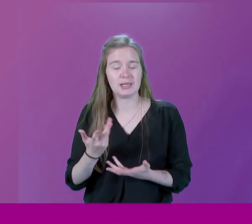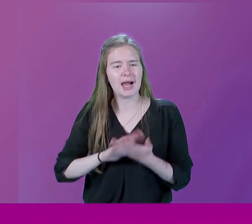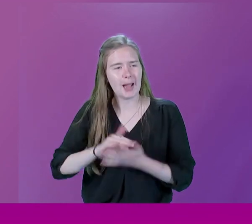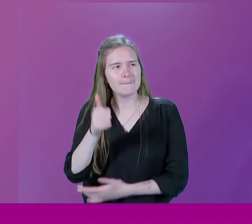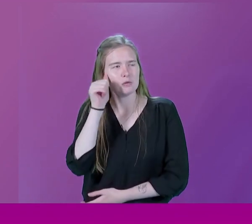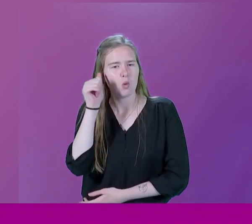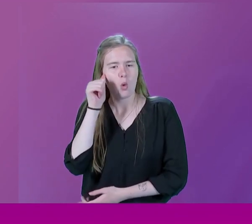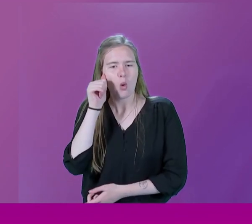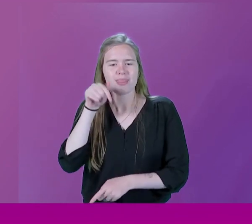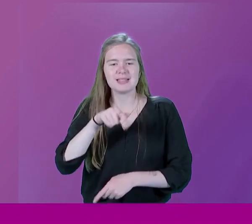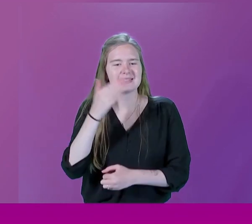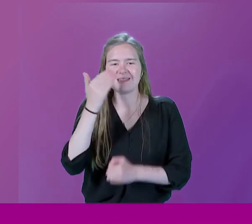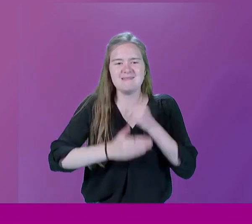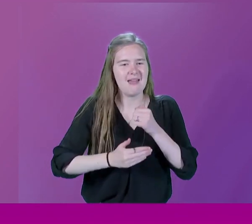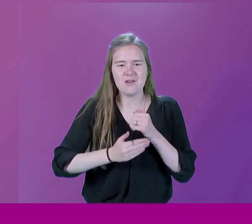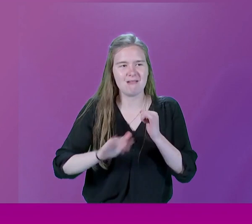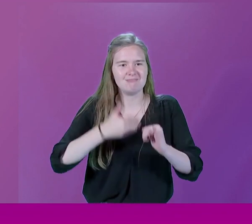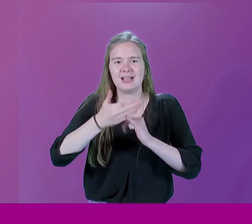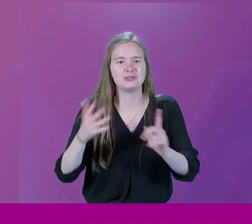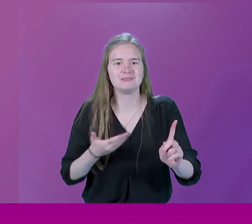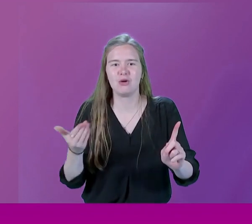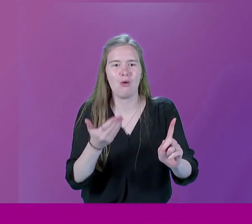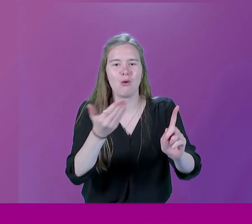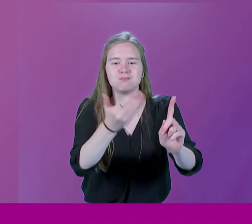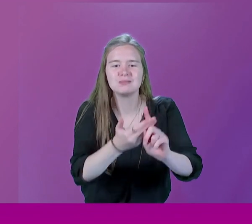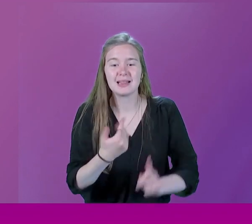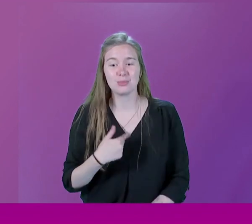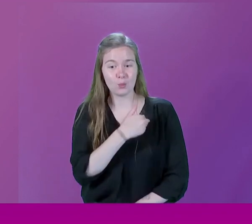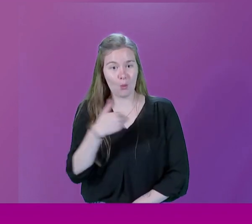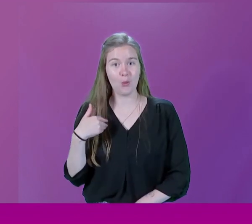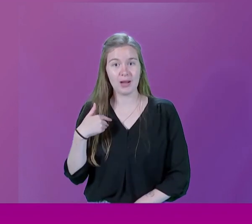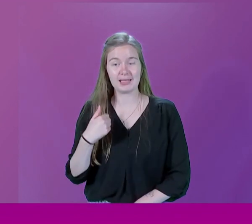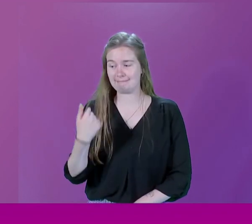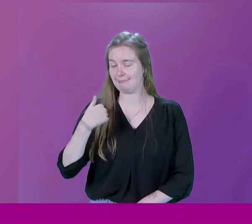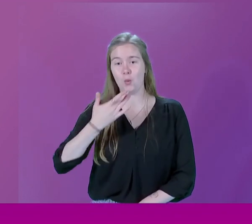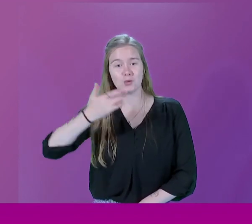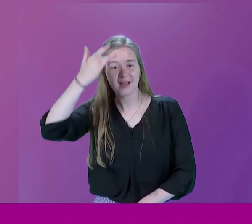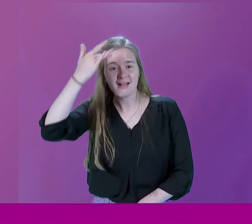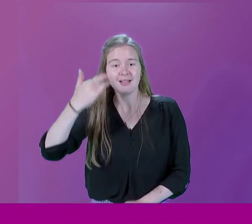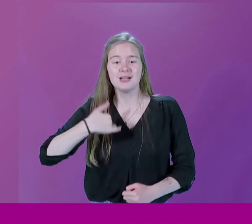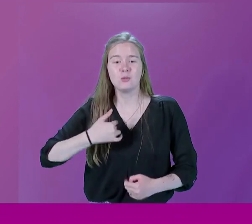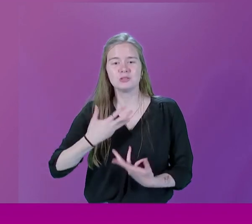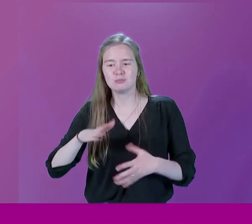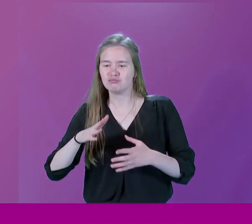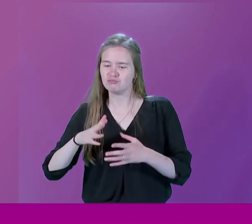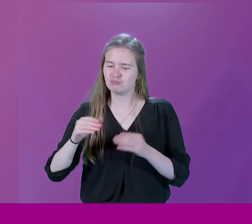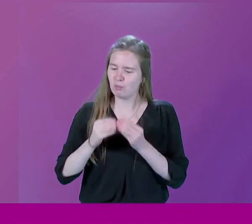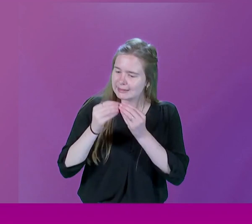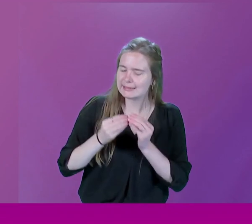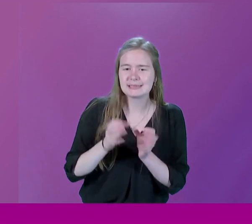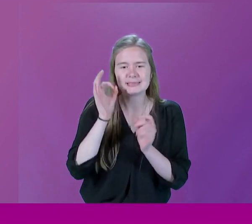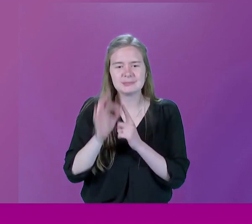I realized this is a never-ending journey. You know, even this morning at the hotel, you know, I was practicing a